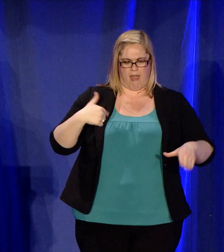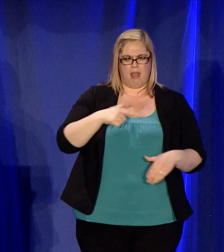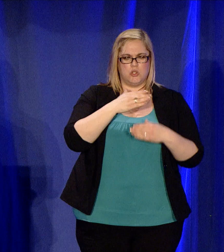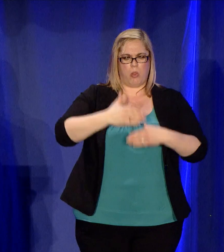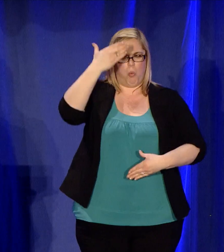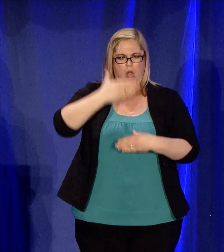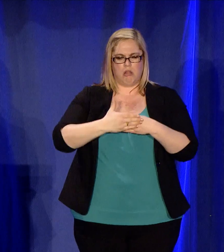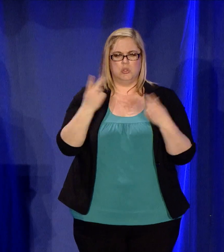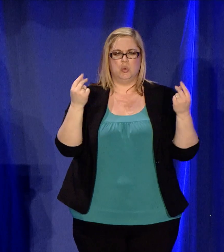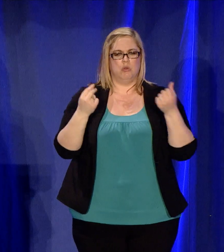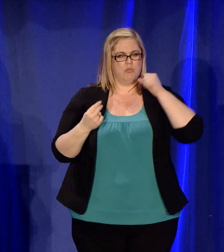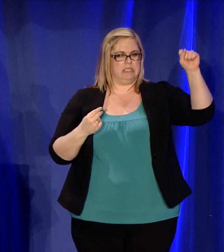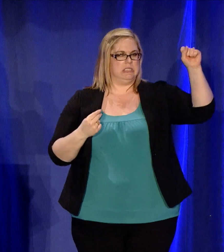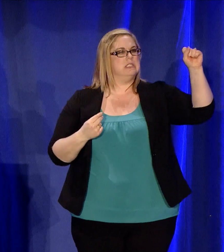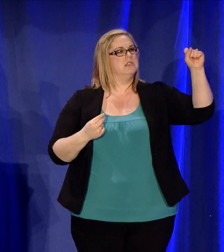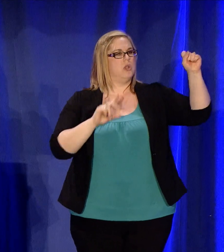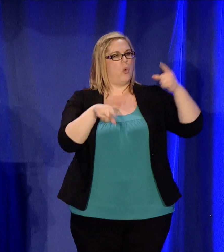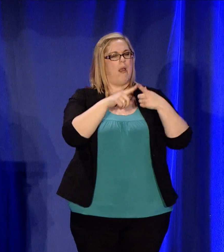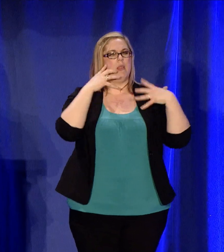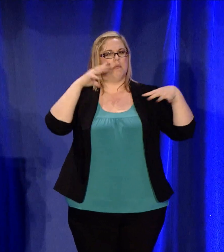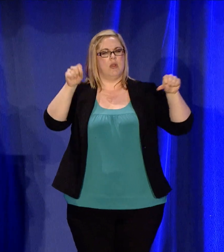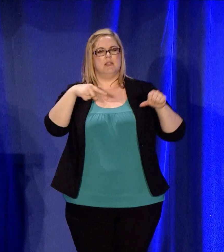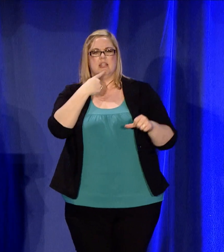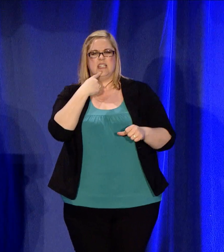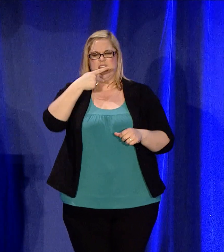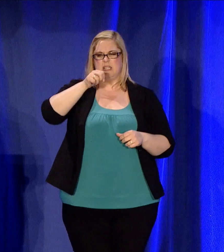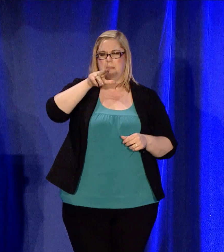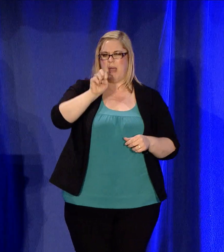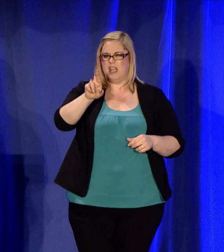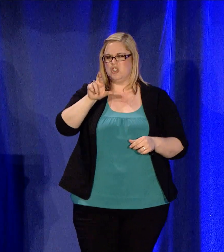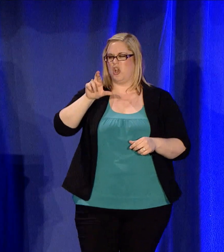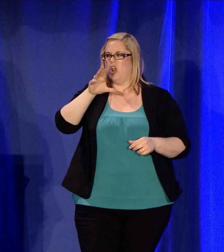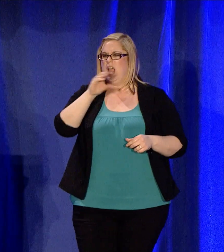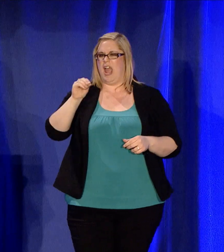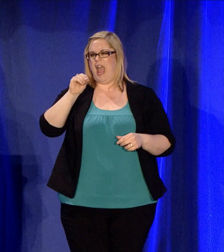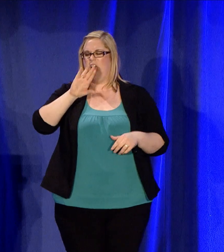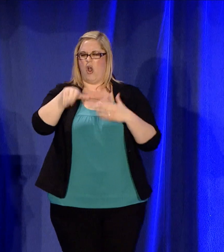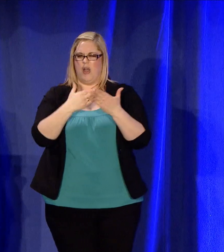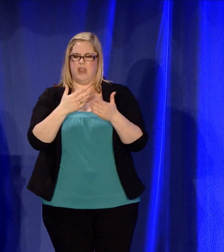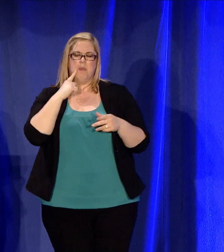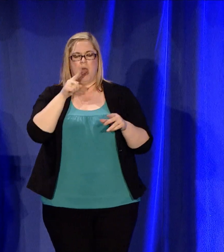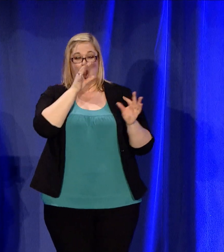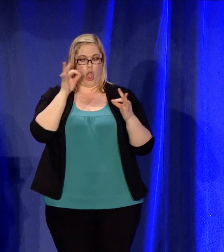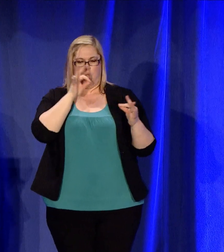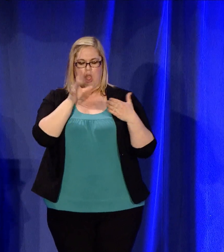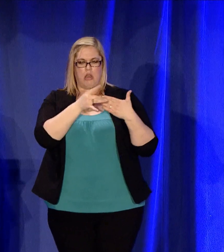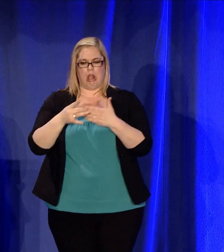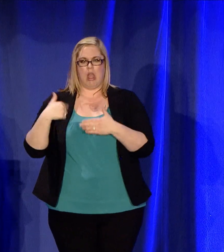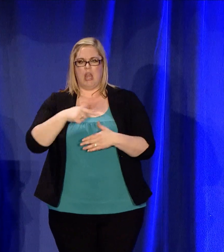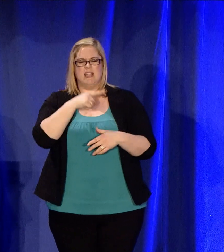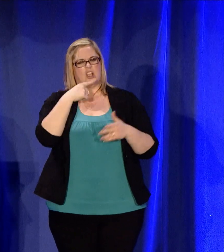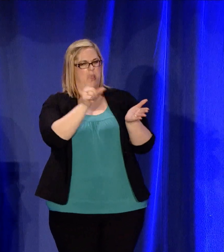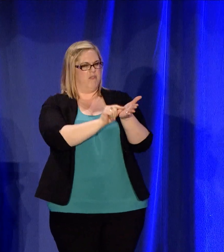do? When the president sends Spicer, Kellyanne, and Huckabee Sanders to mislead us, calls the free press